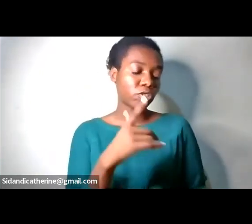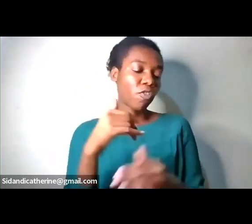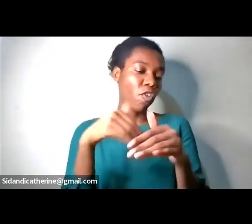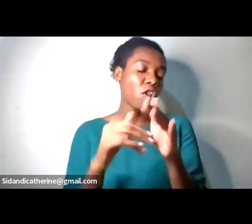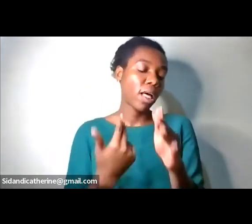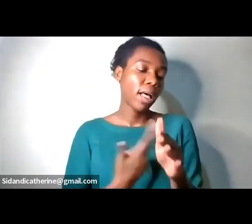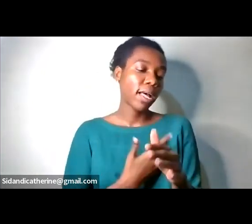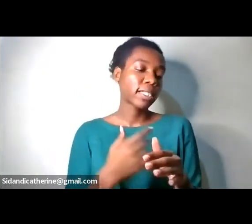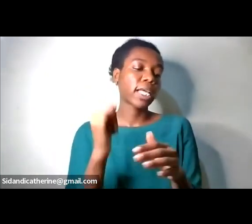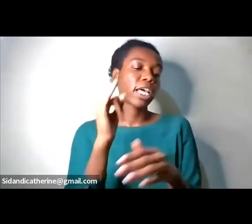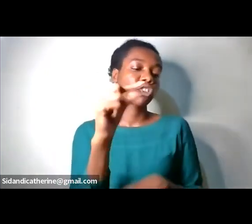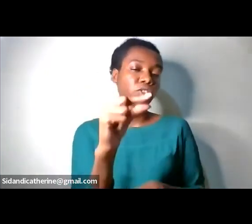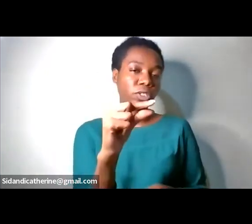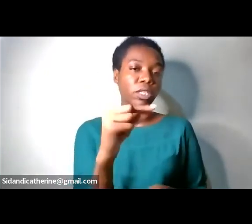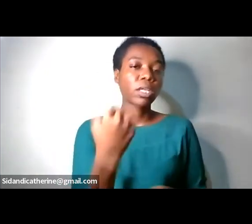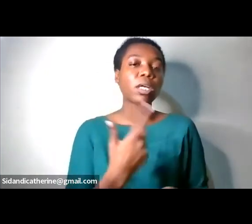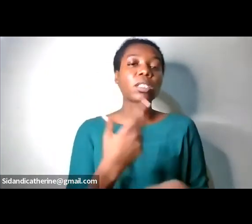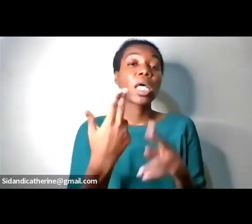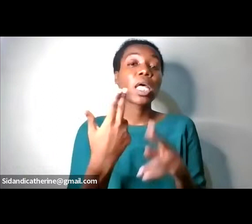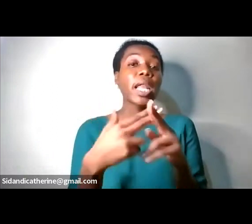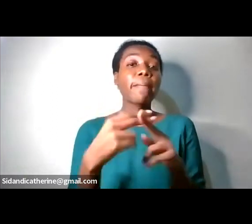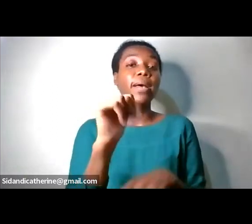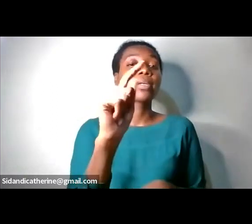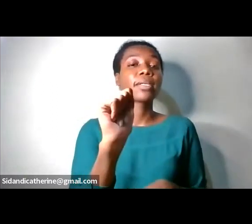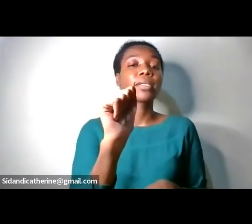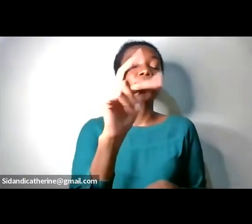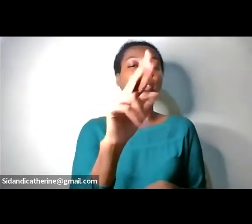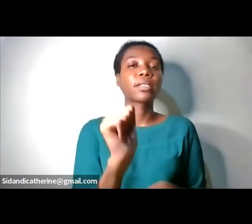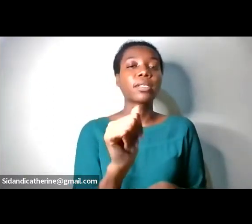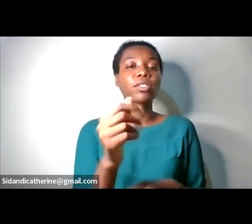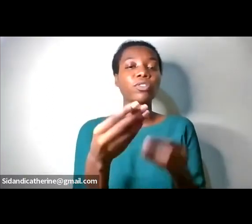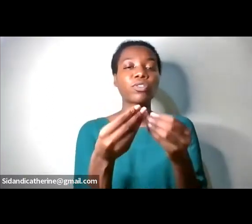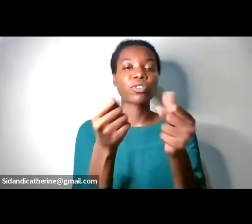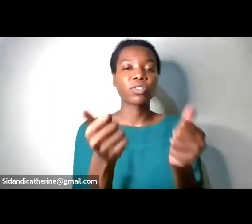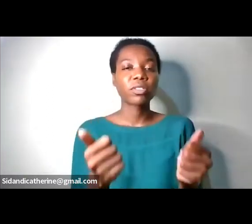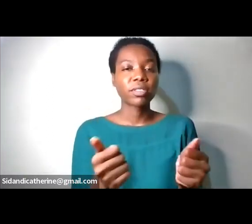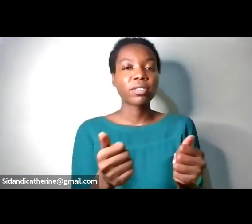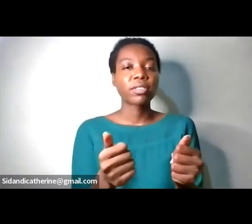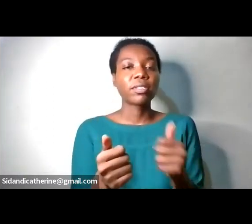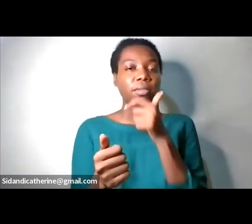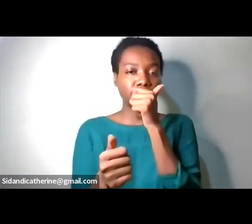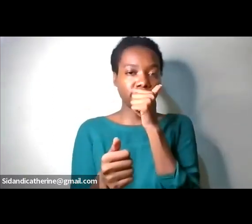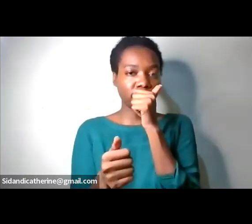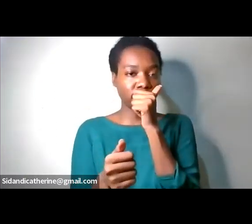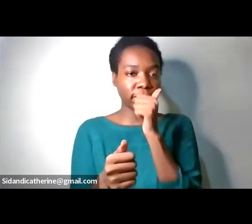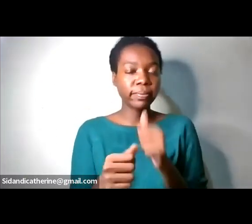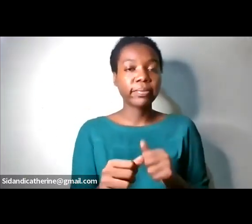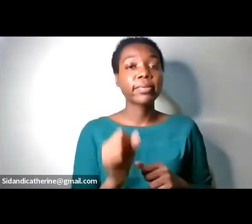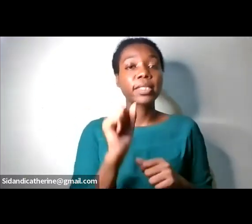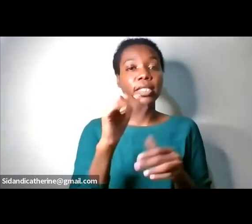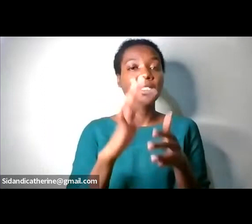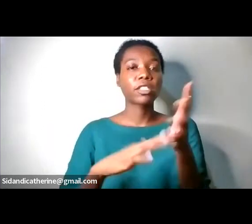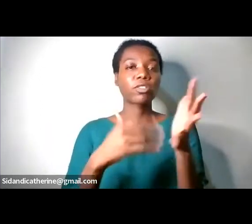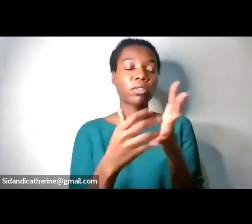Instagram. We are called Atara Solutions. Yes, Tom, I see your apology. Yes, your network has let you down, but nonetheless,